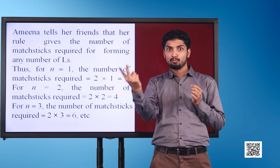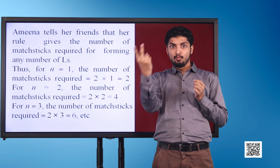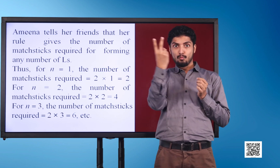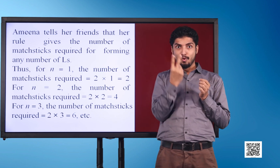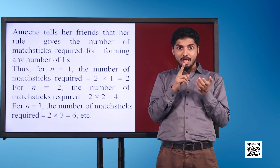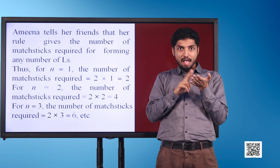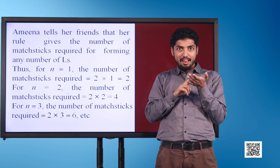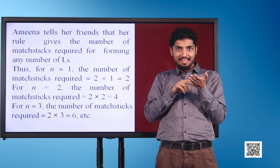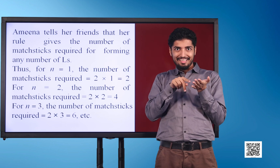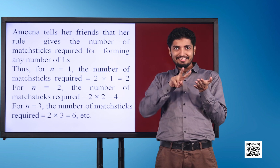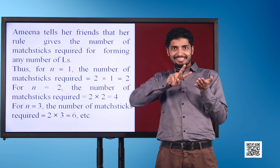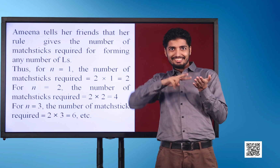4.